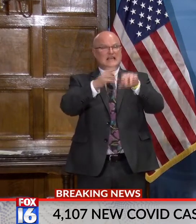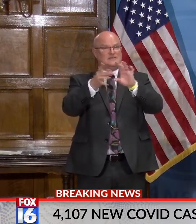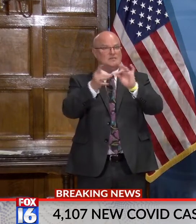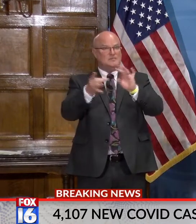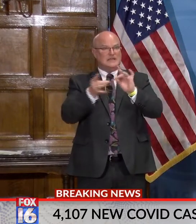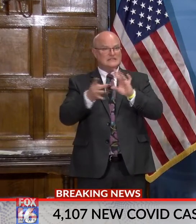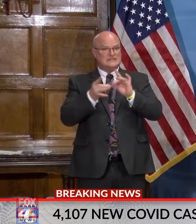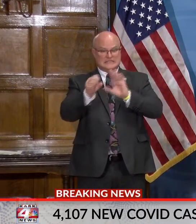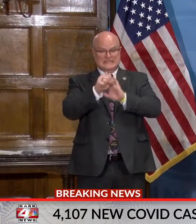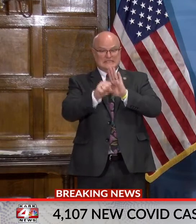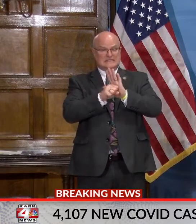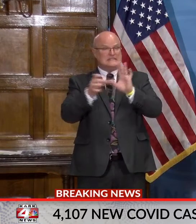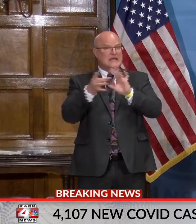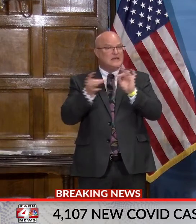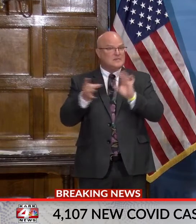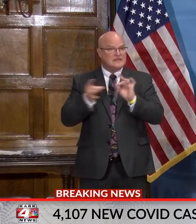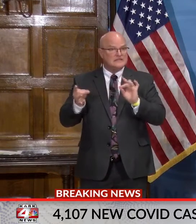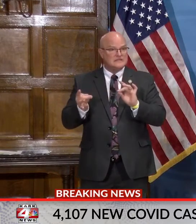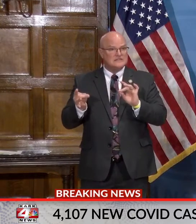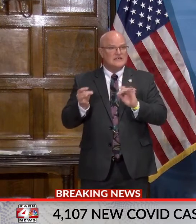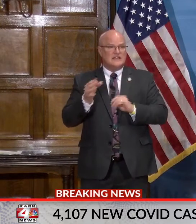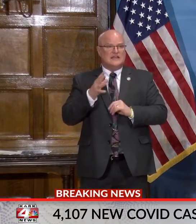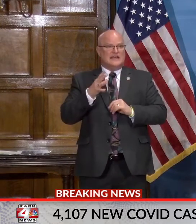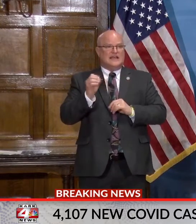is a state message, and